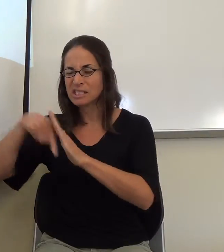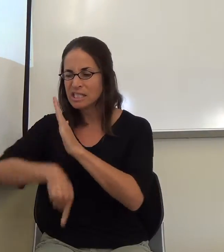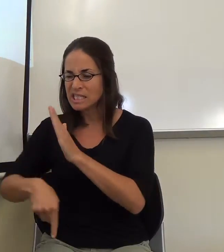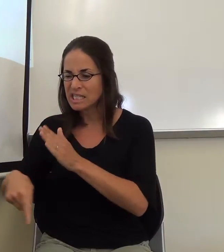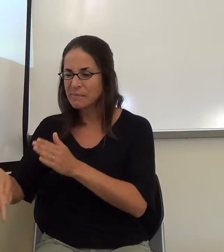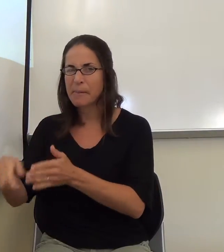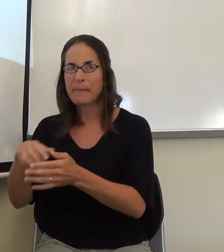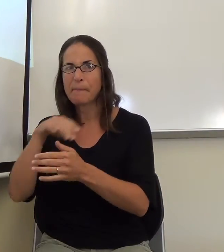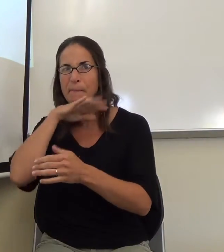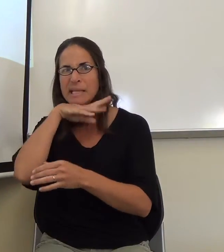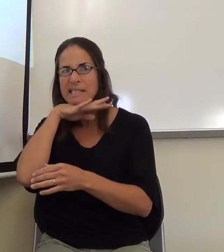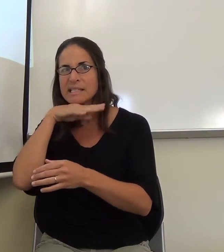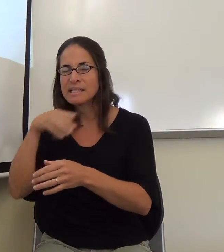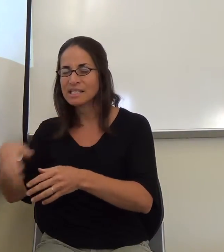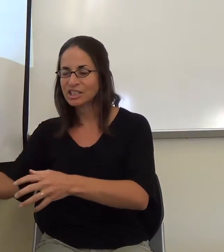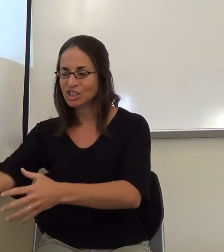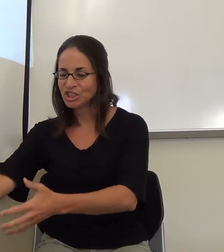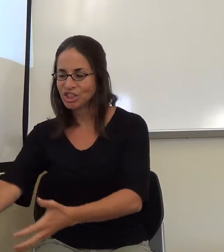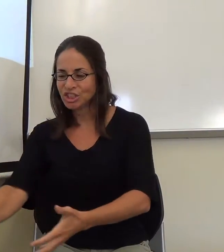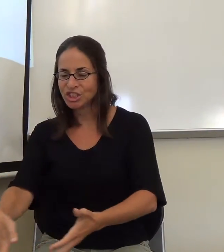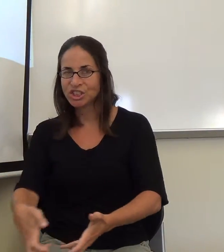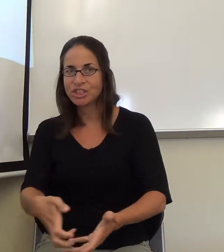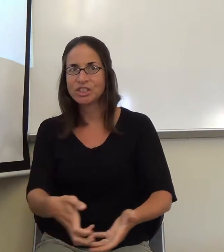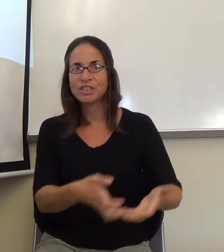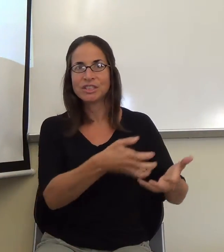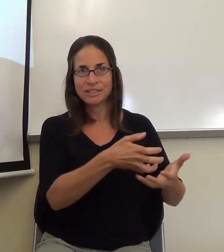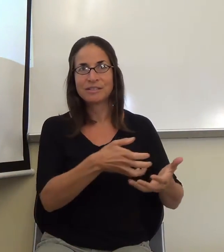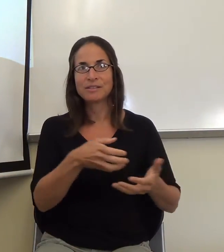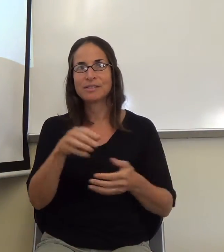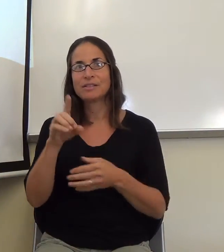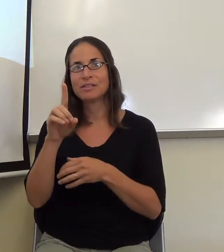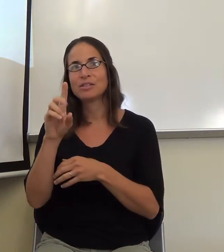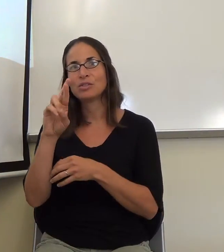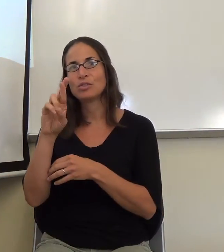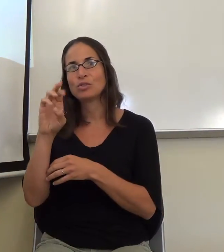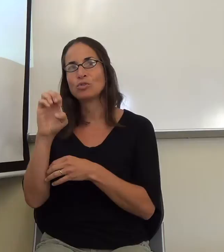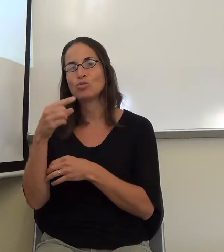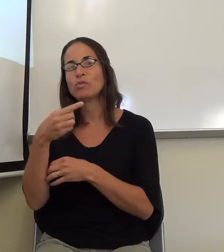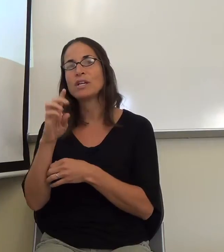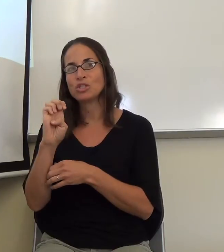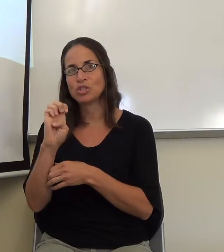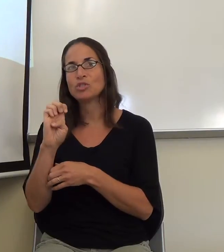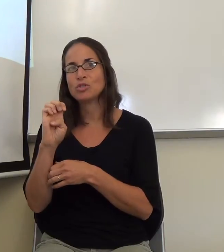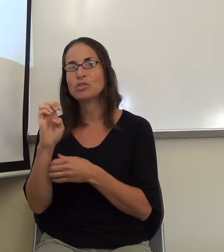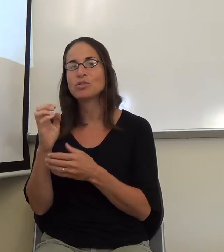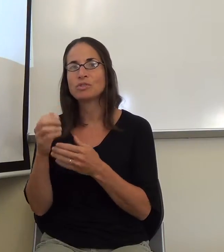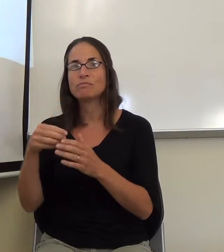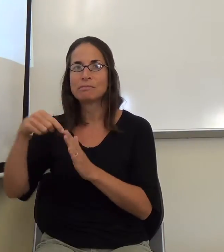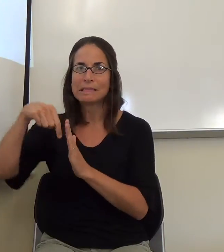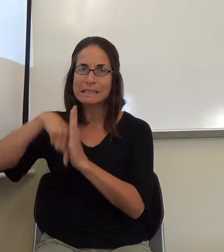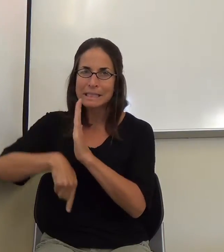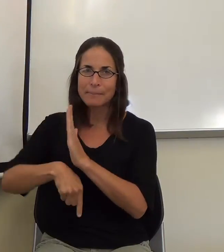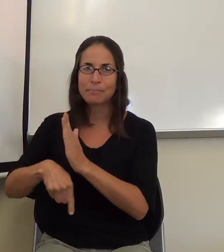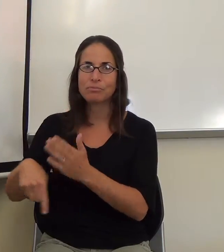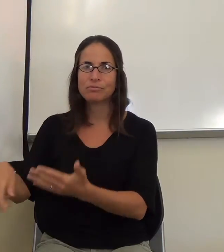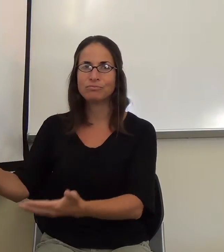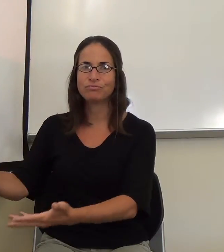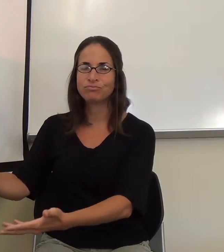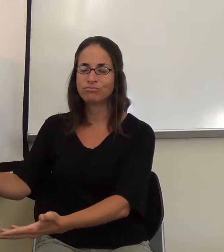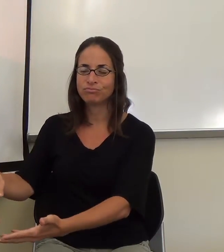messier than just digging a hole. When you dredge something up, you get way down in there and dig up all this junk,